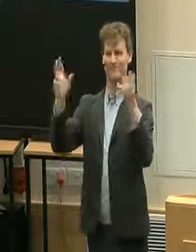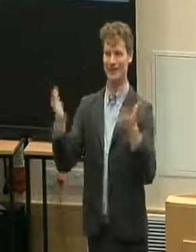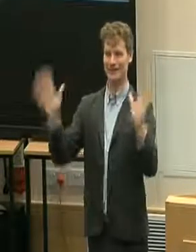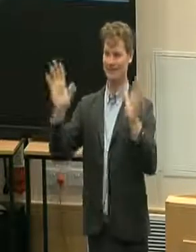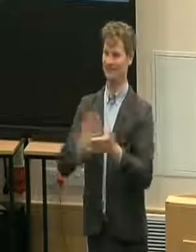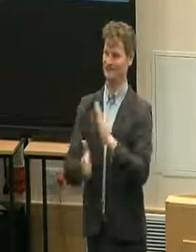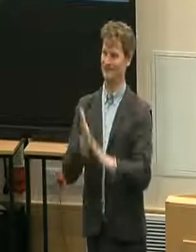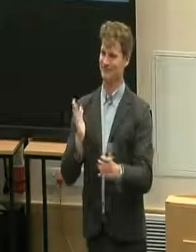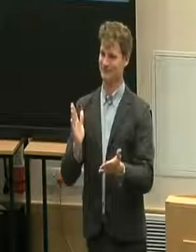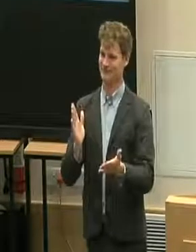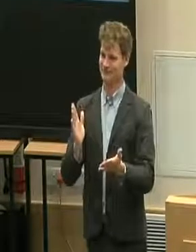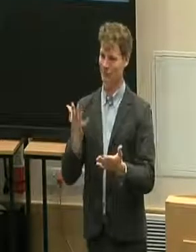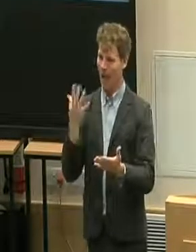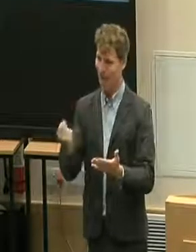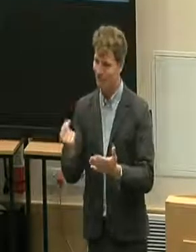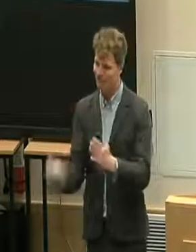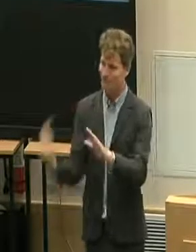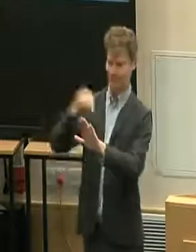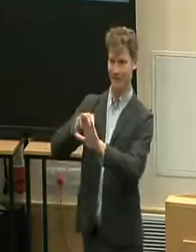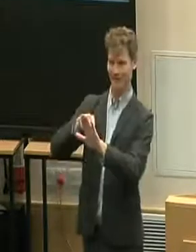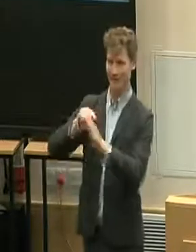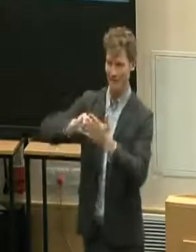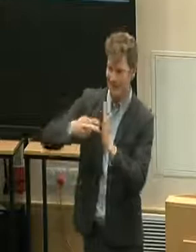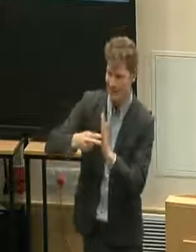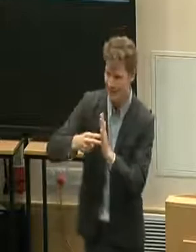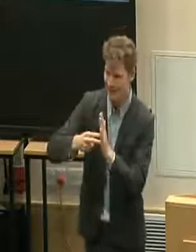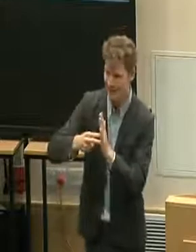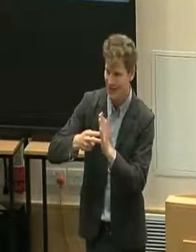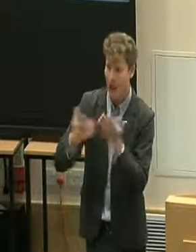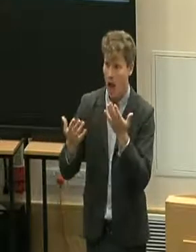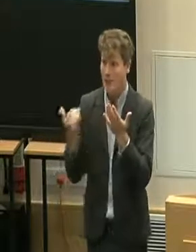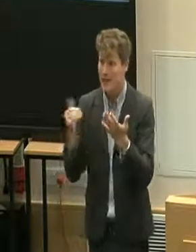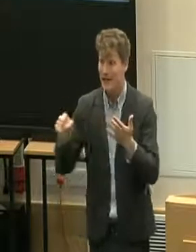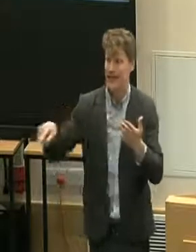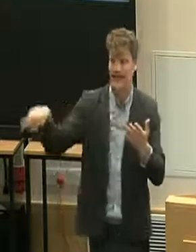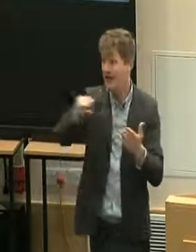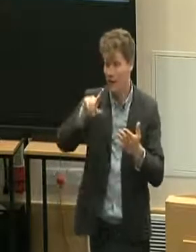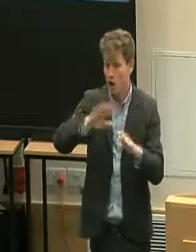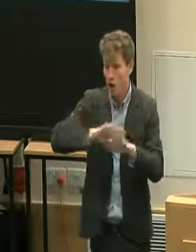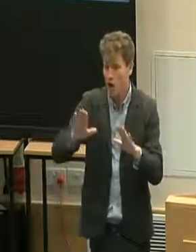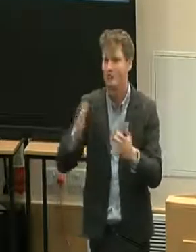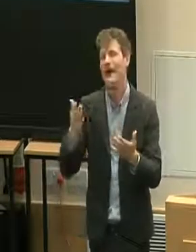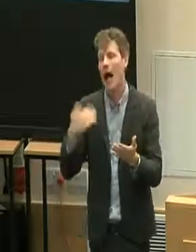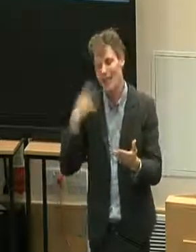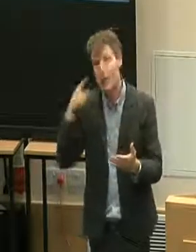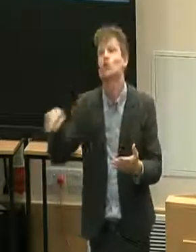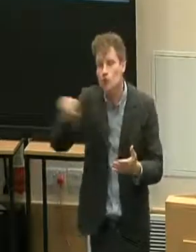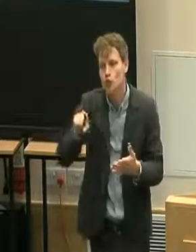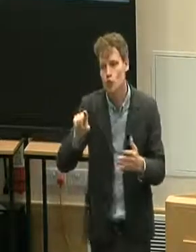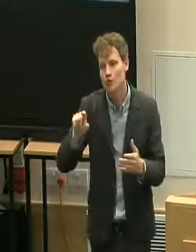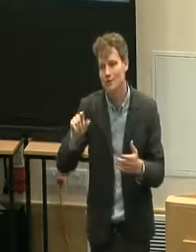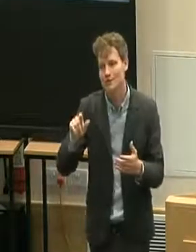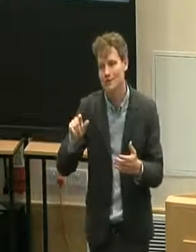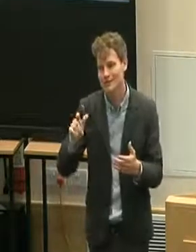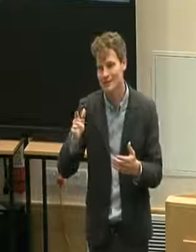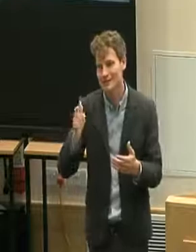has meaning. It may not be exactly the meaning you had in mind. I think it's the meaning you had in mind, but I don't think it's the meaning many people had in mind.